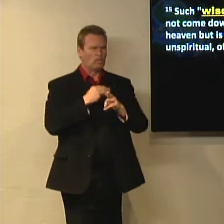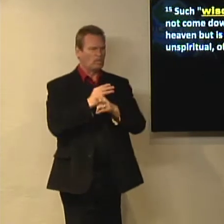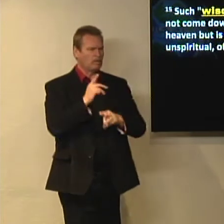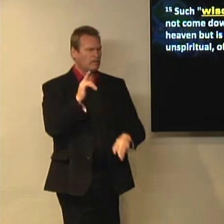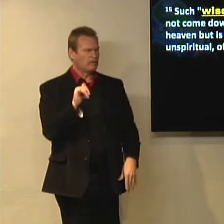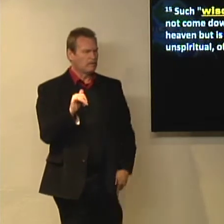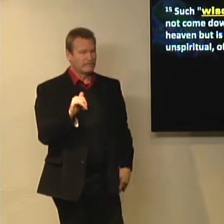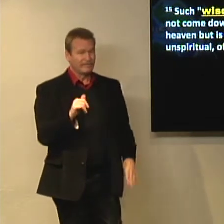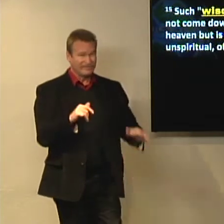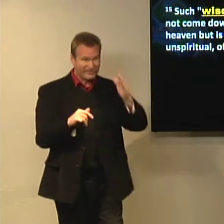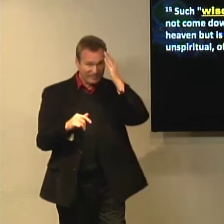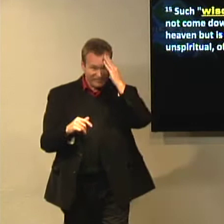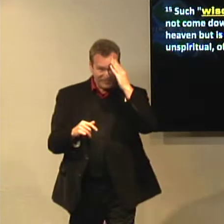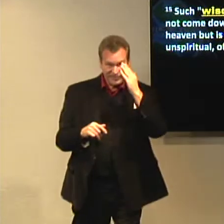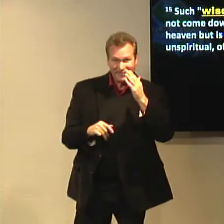It is of the world.